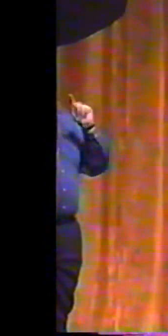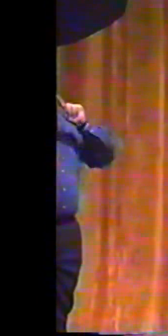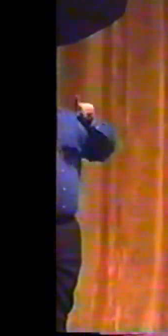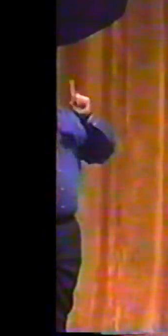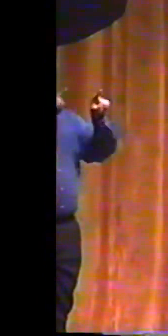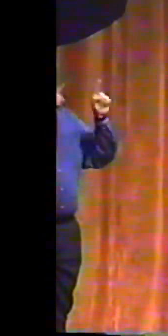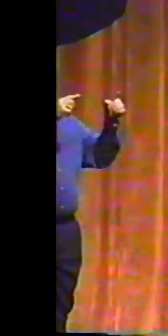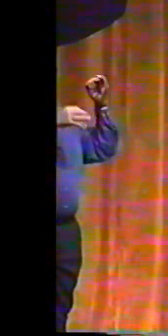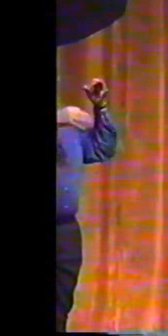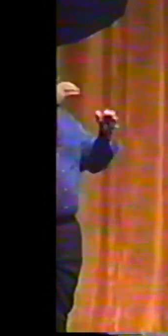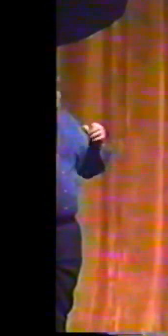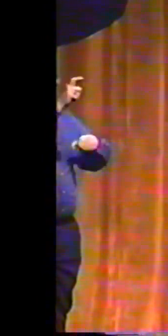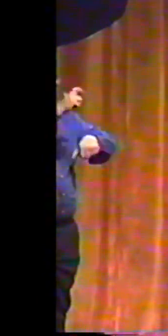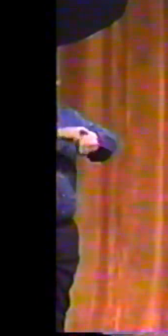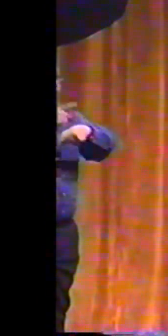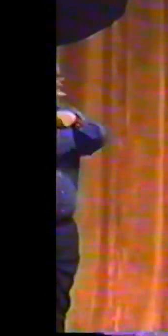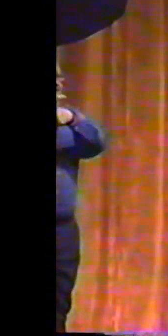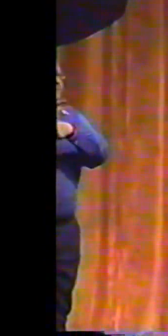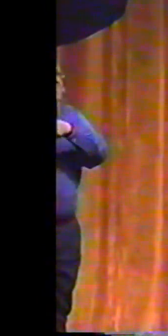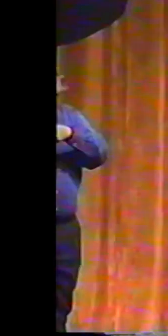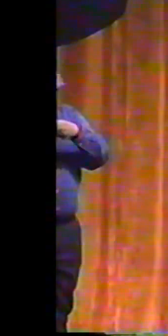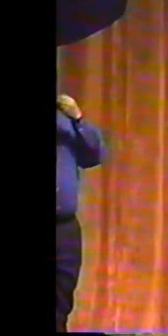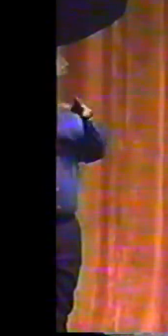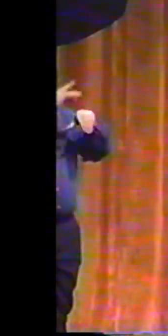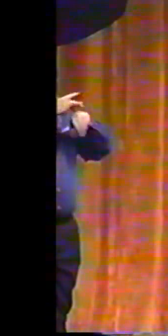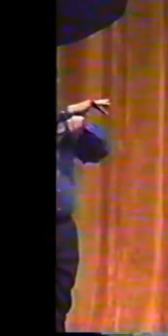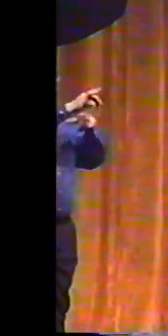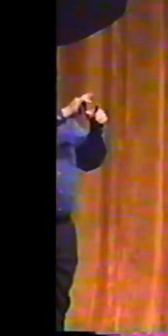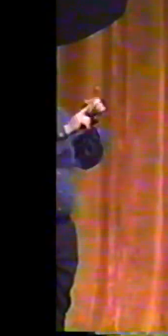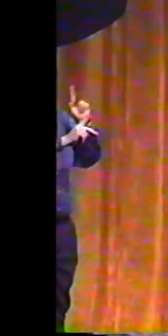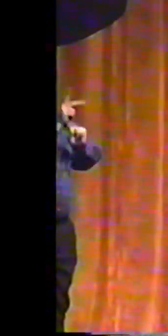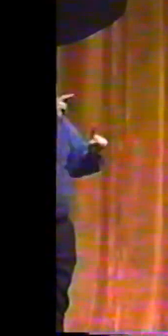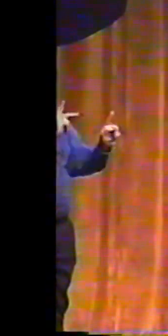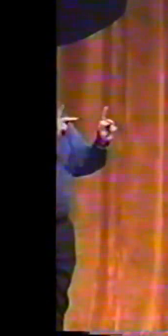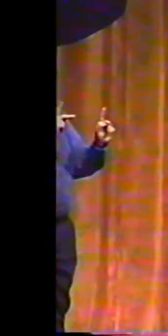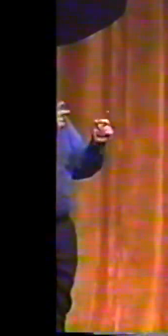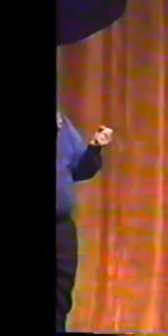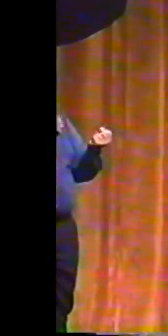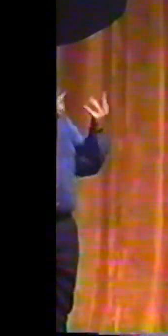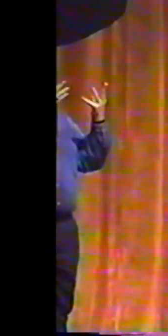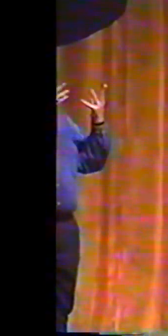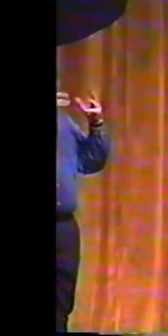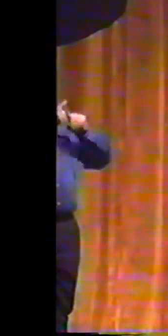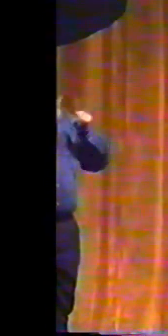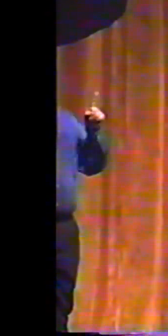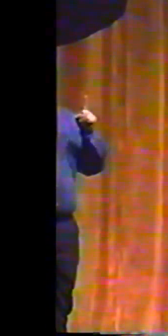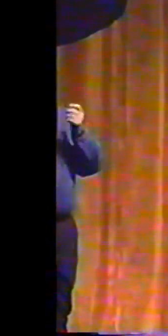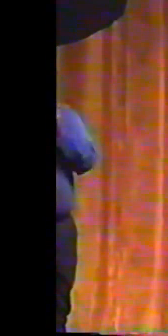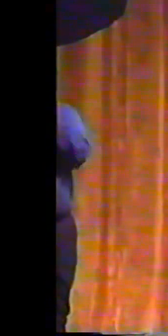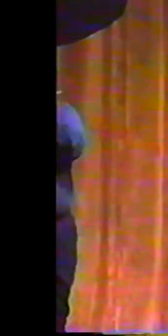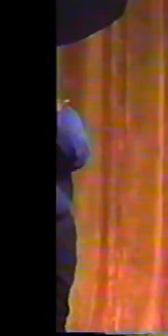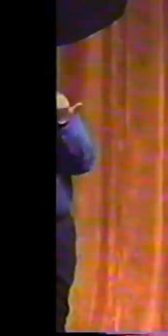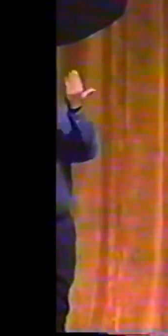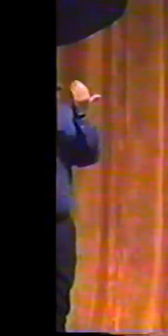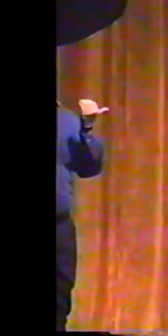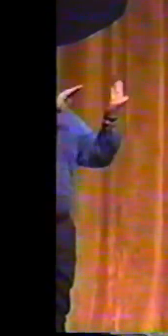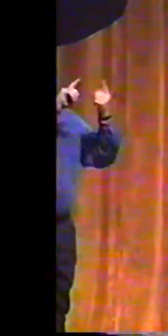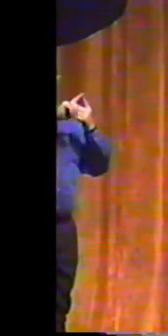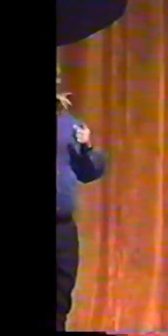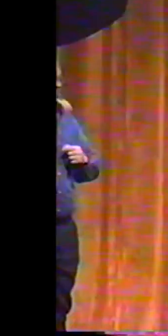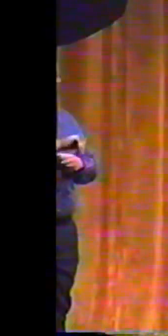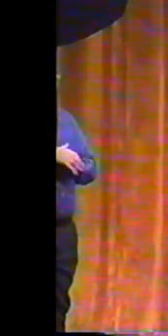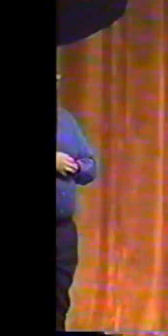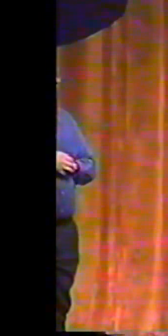to keep this information public. And it's sort of there are many fronts to this legal fight. Those are the two ways that